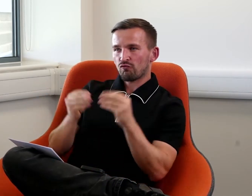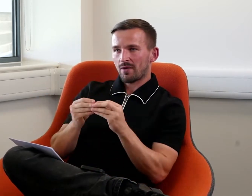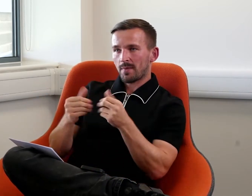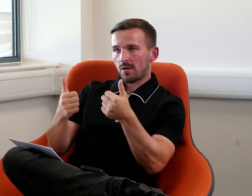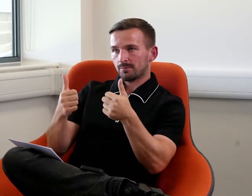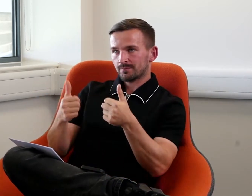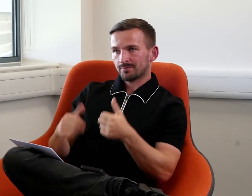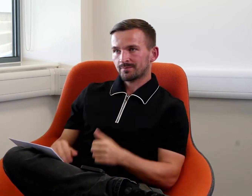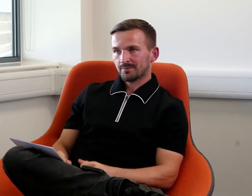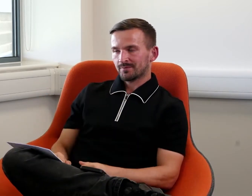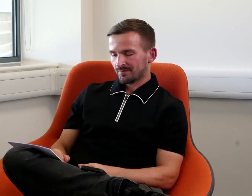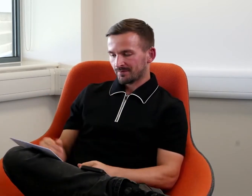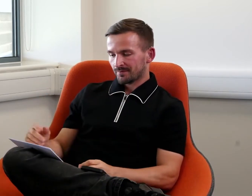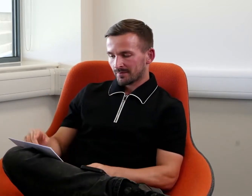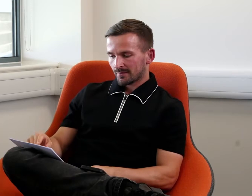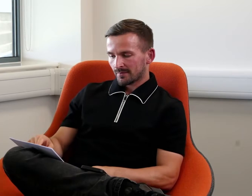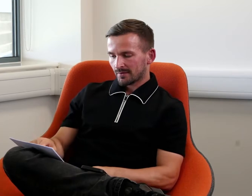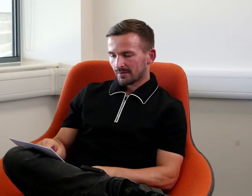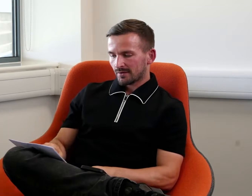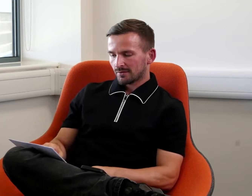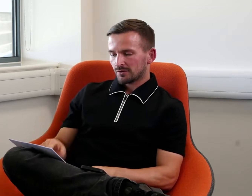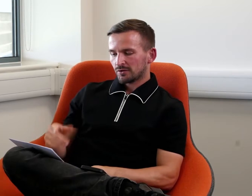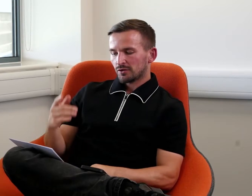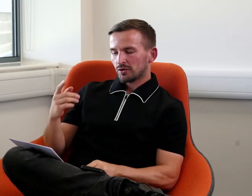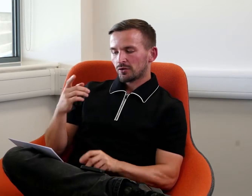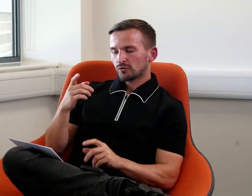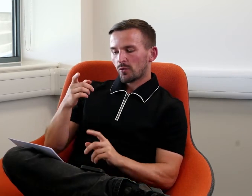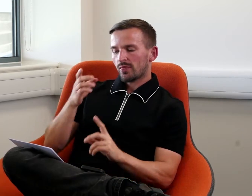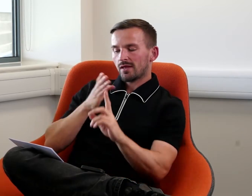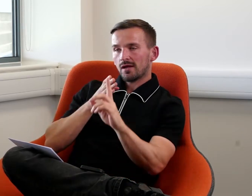So I've got a few more questions, then we'll wrap up if that's okay.